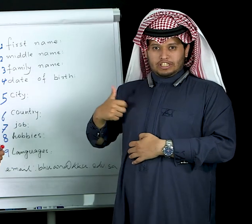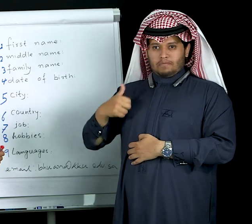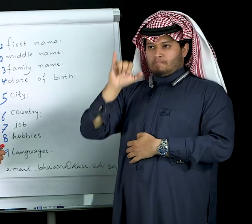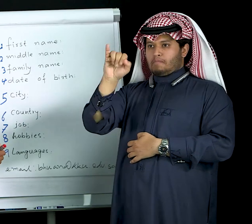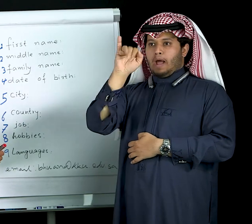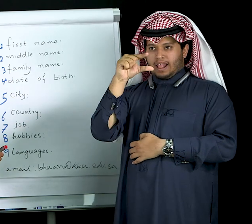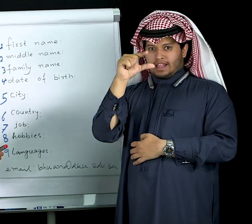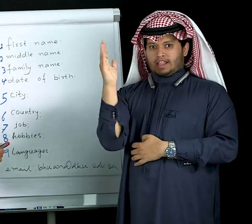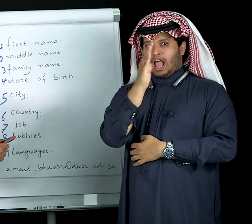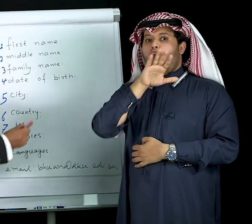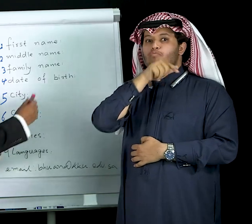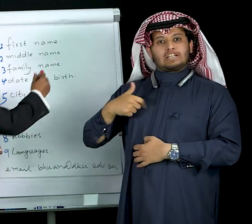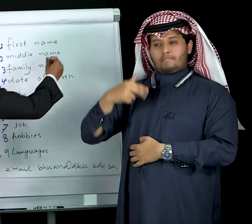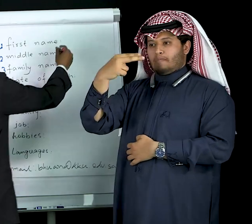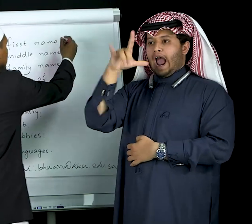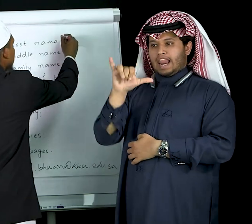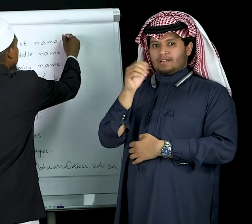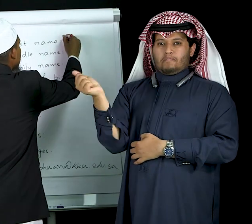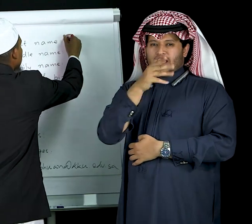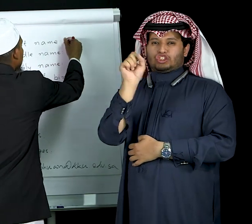be Muhammad.